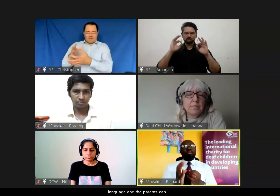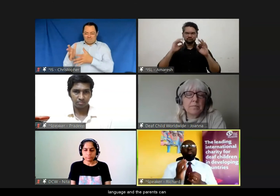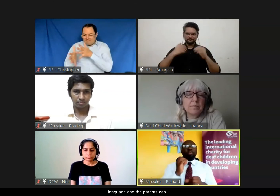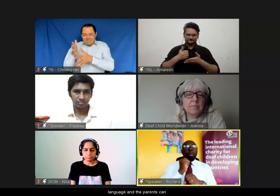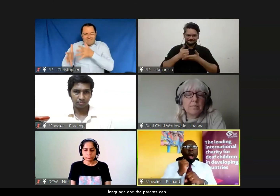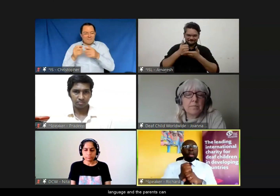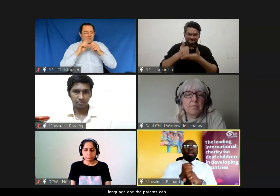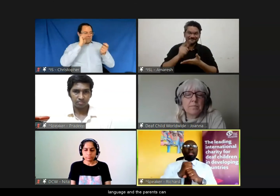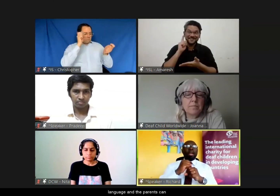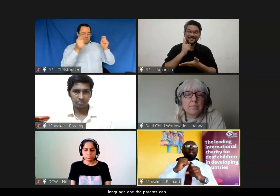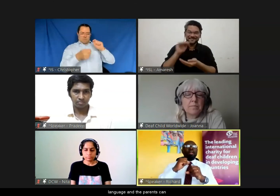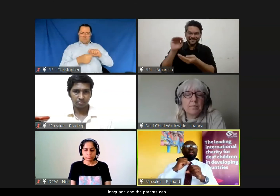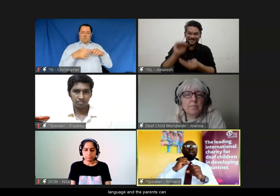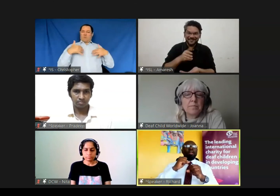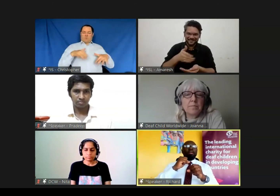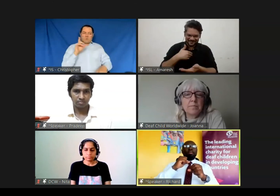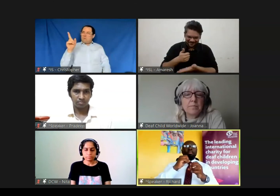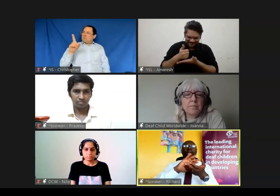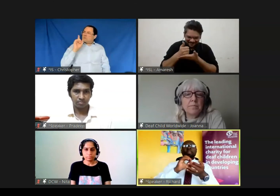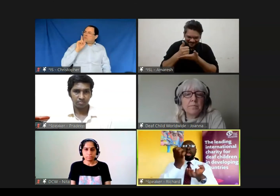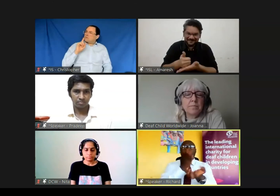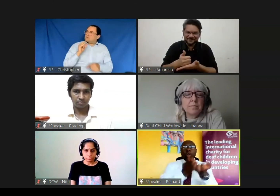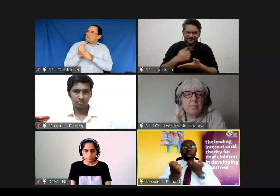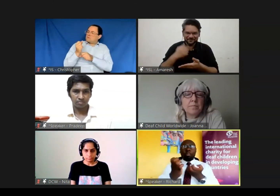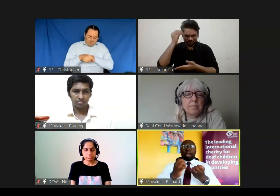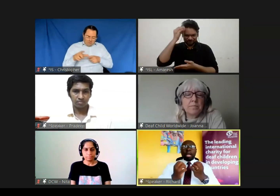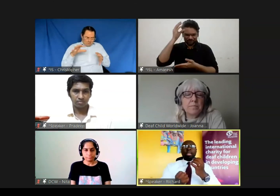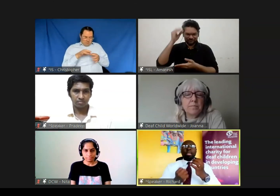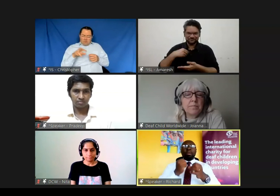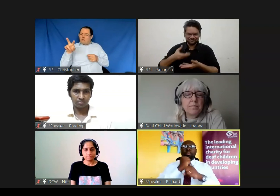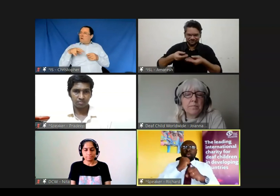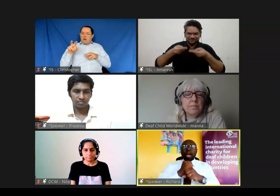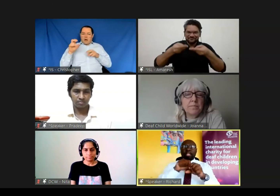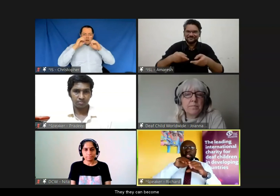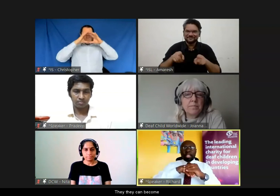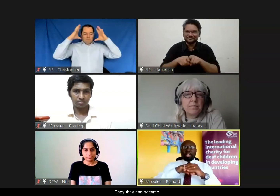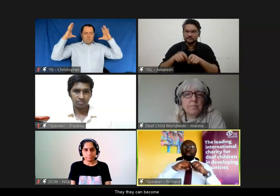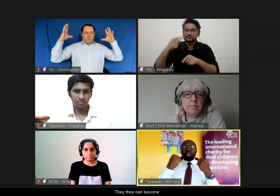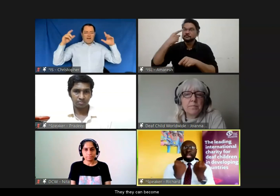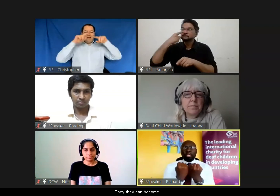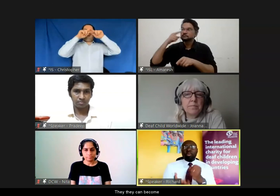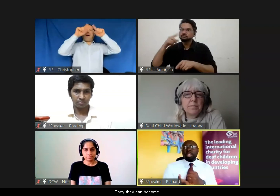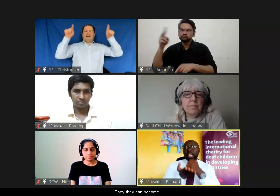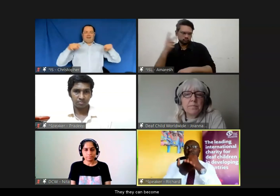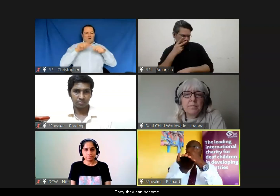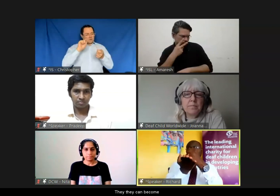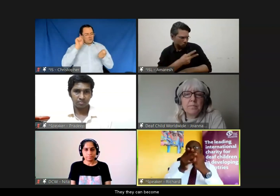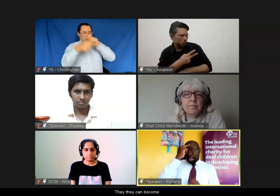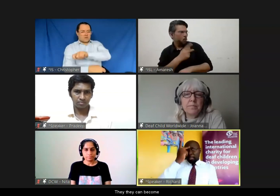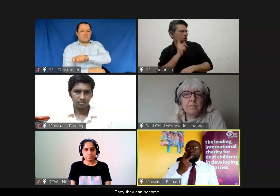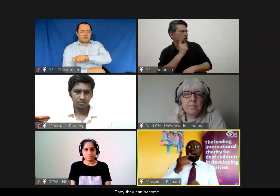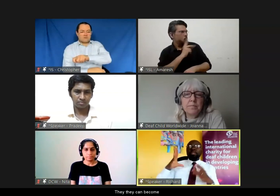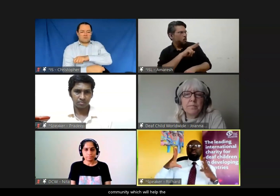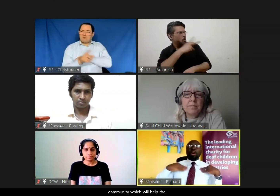parents can see that other deaf people can work. And they can become economically productive